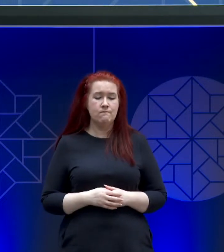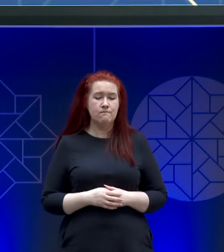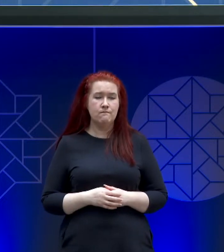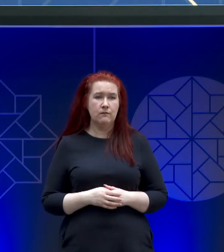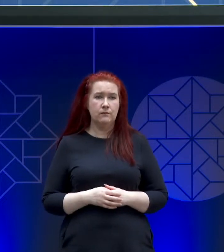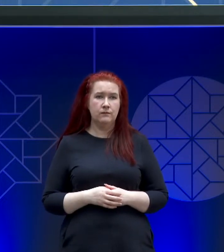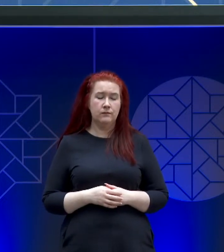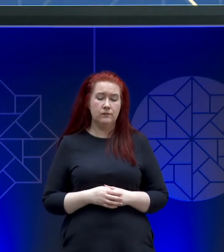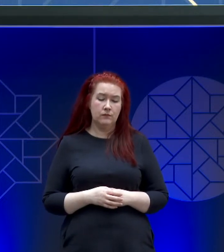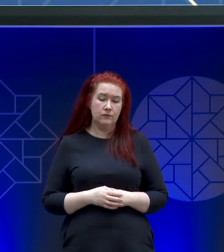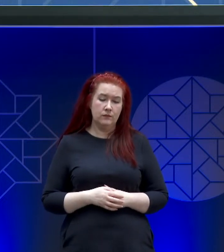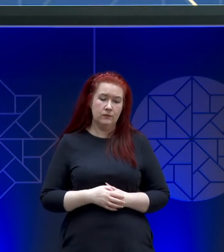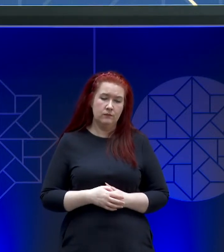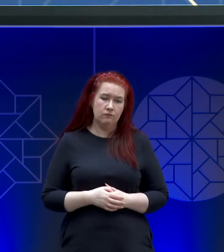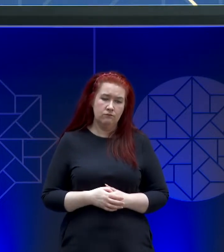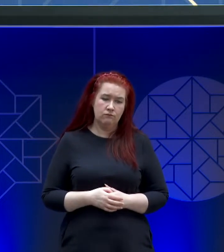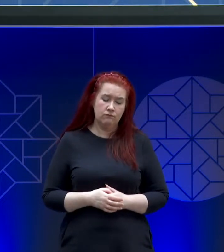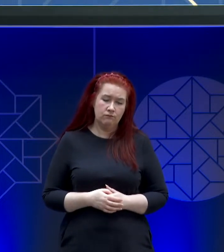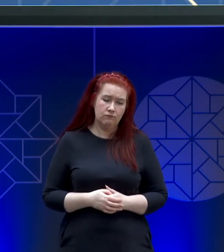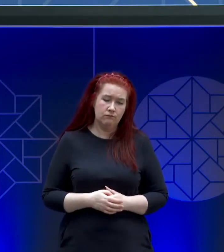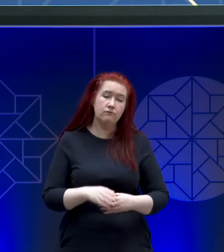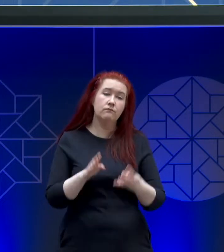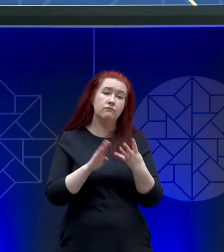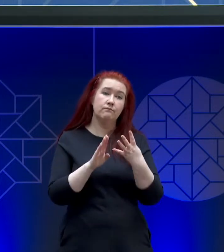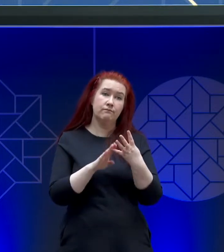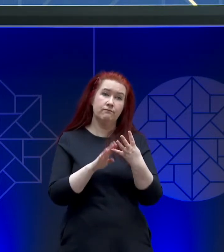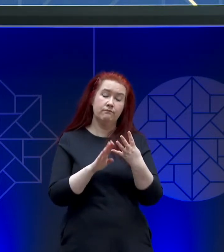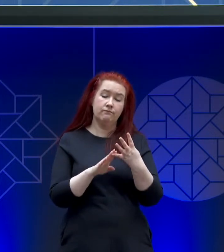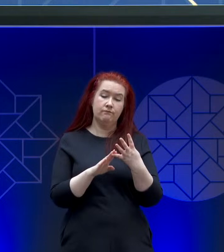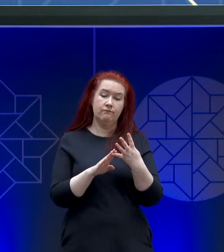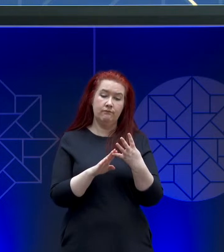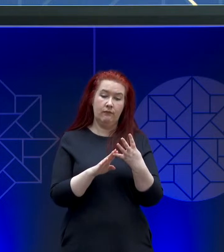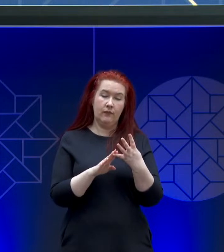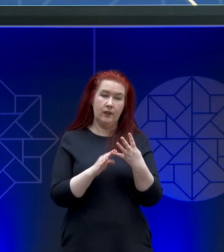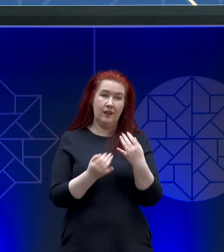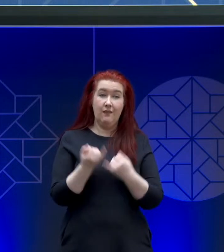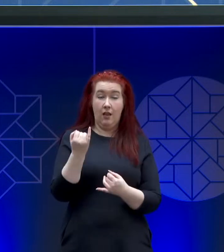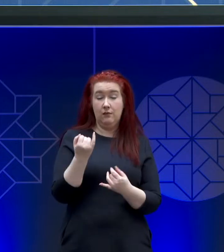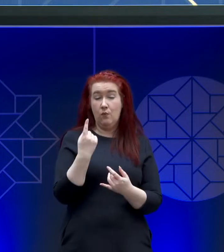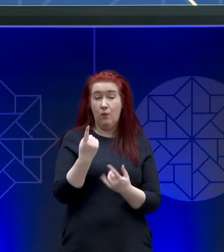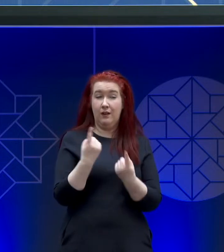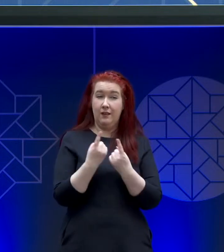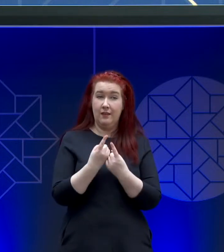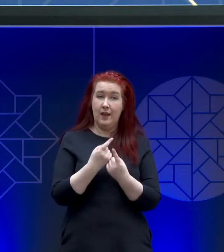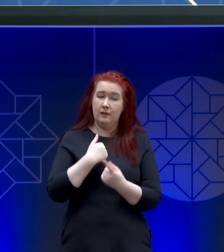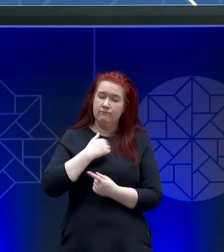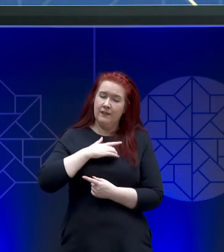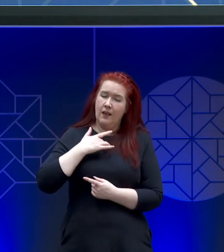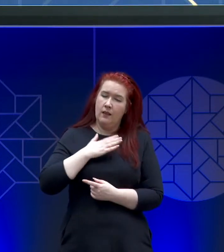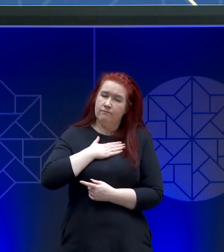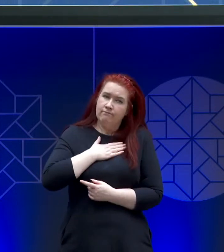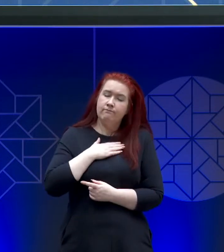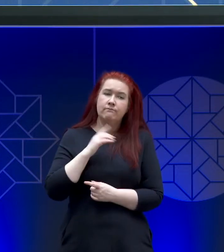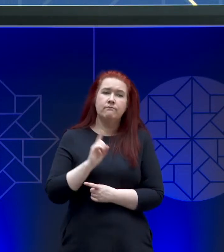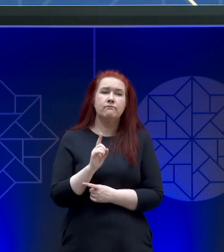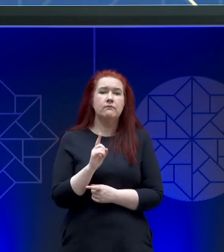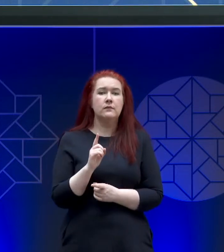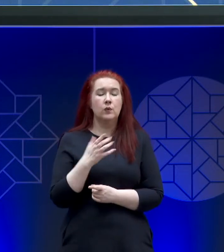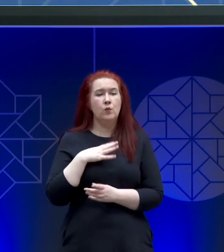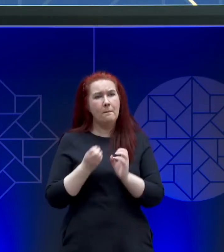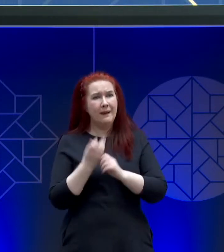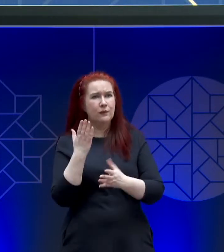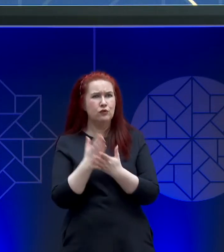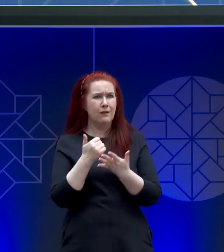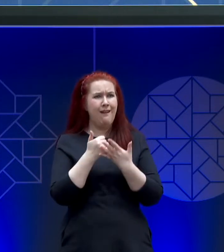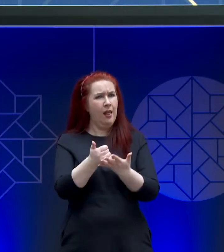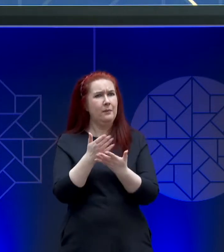And then finally, a thing that's close to my heart is making sure that we